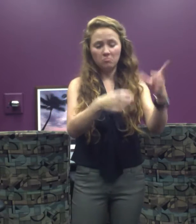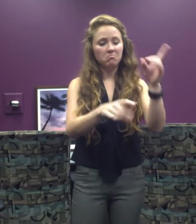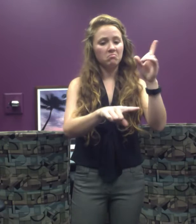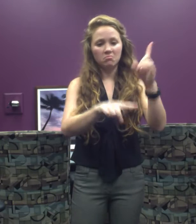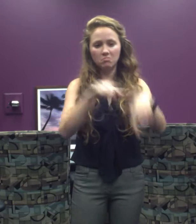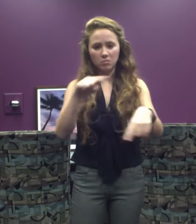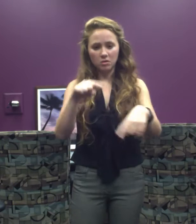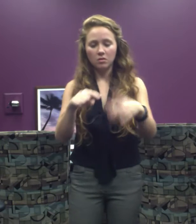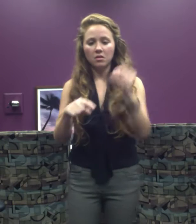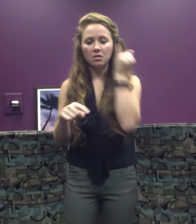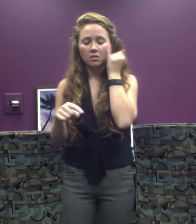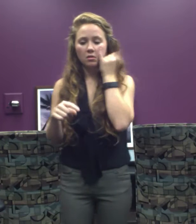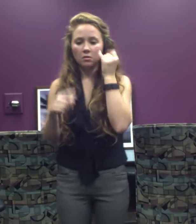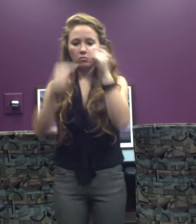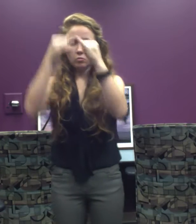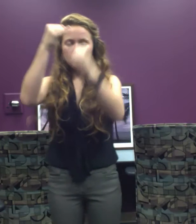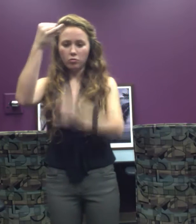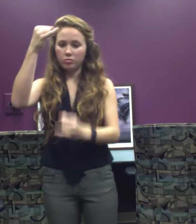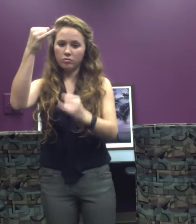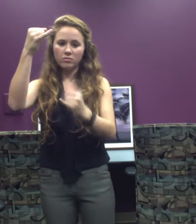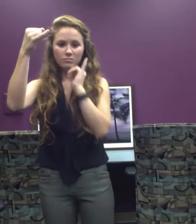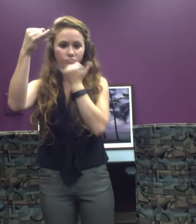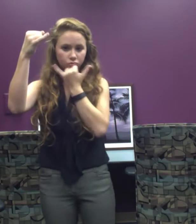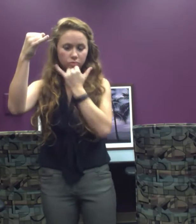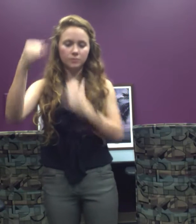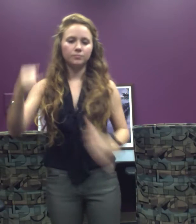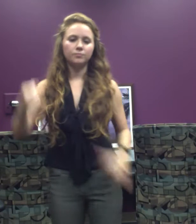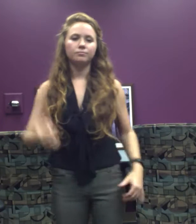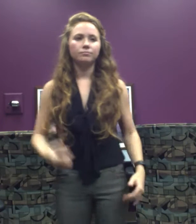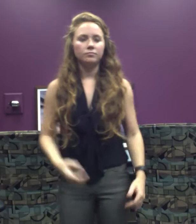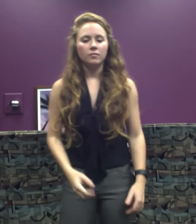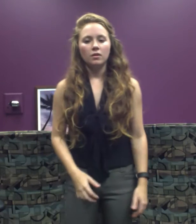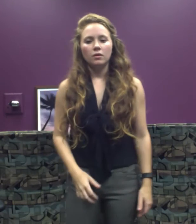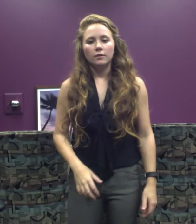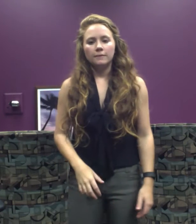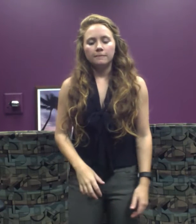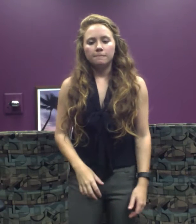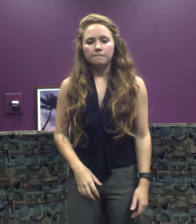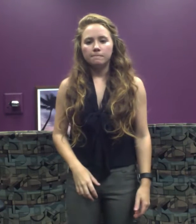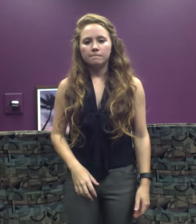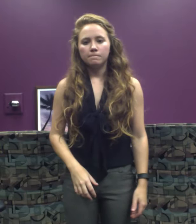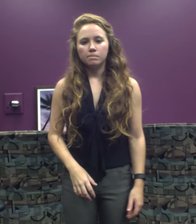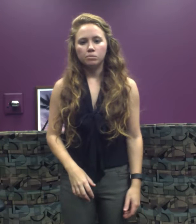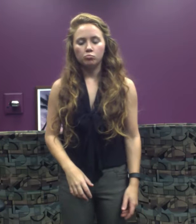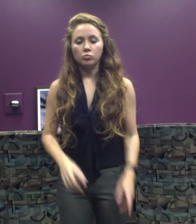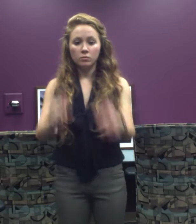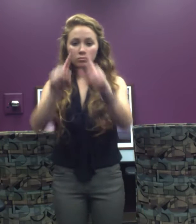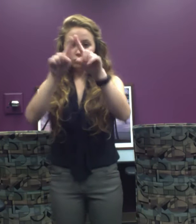by lining the triangle up at the bottom of the paper, you're guaranteed of drawing an absolutely vertical line.